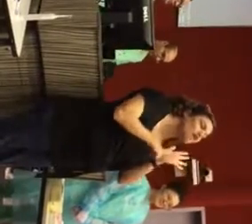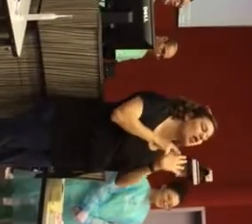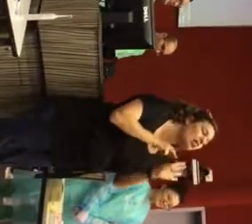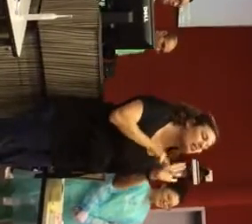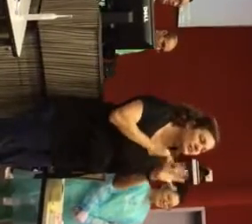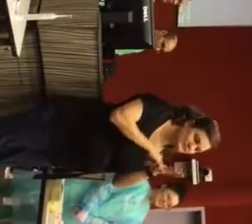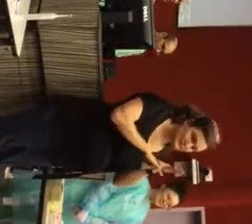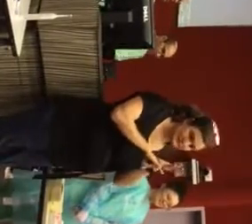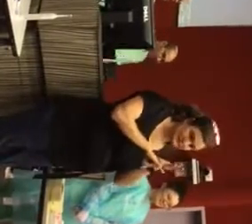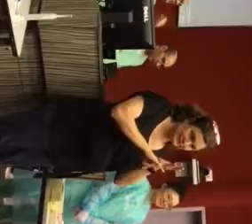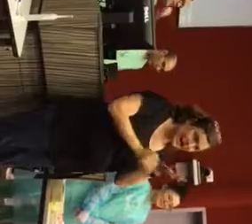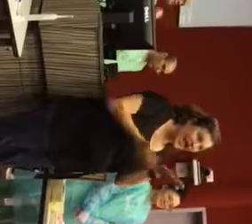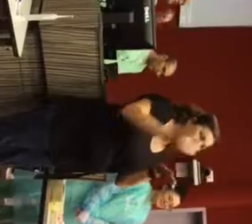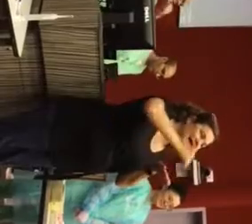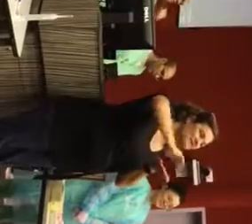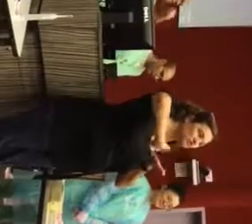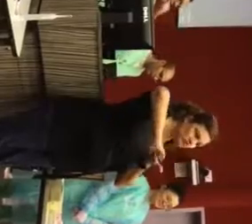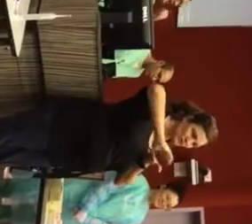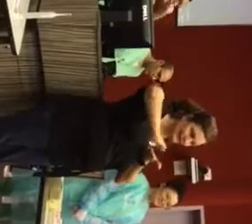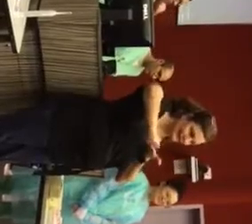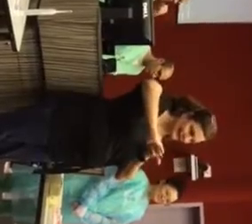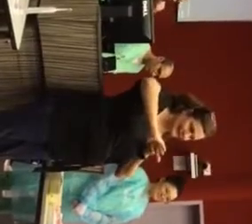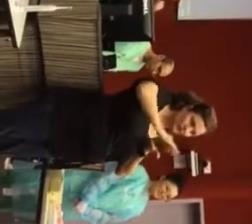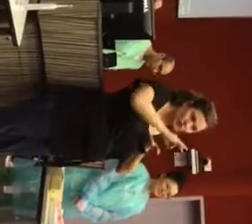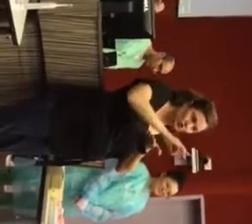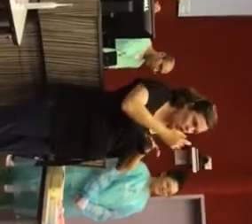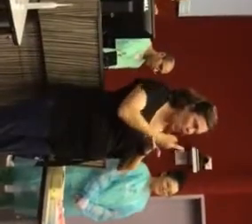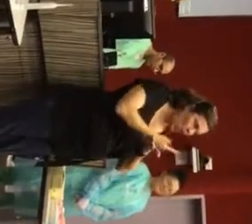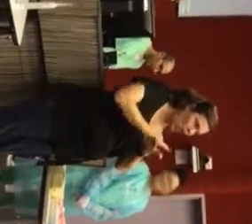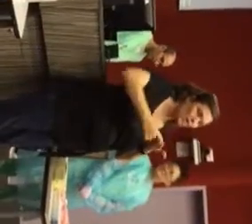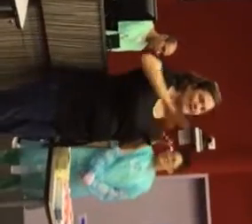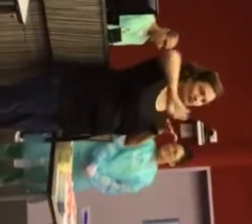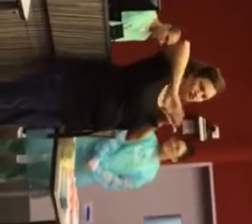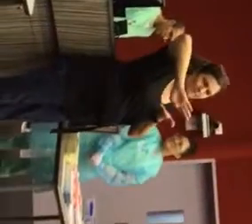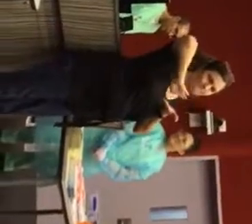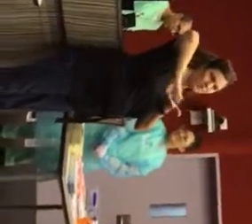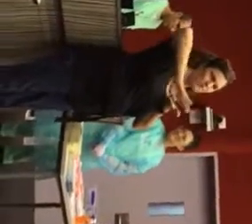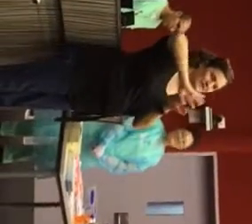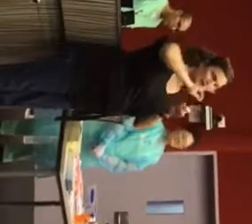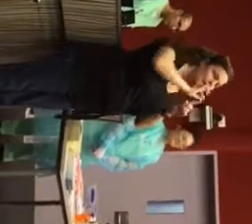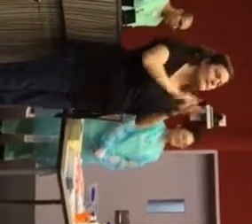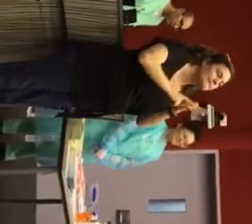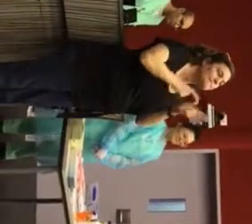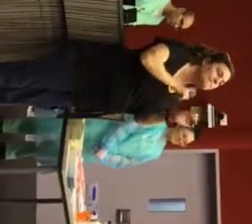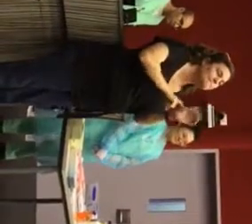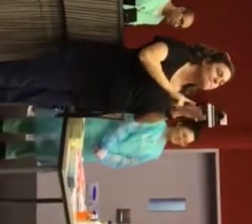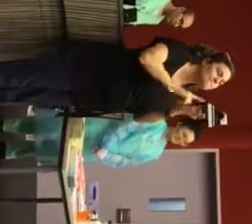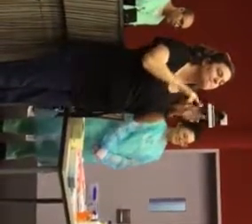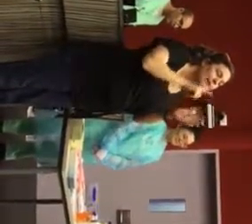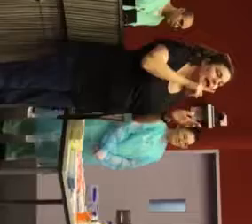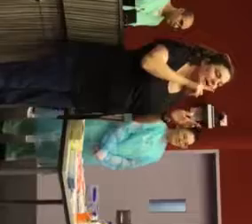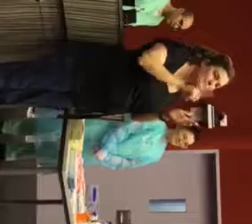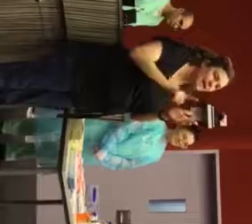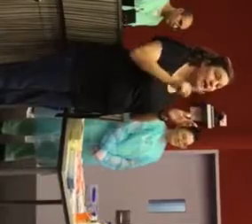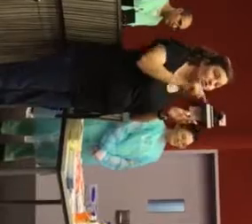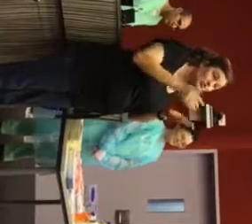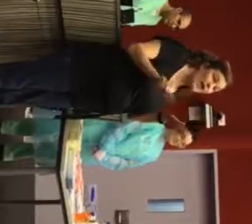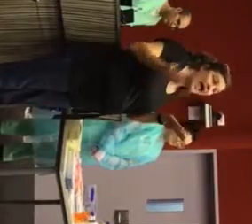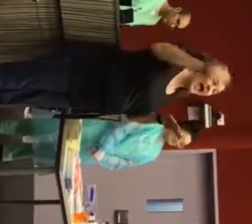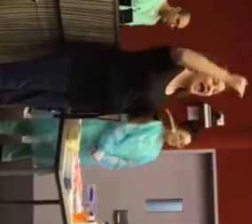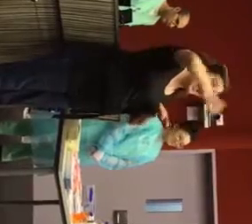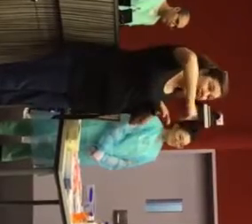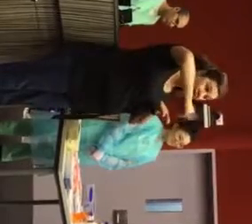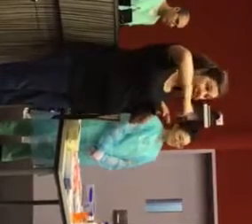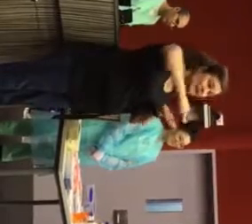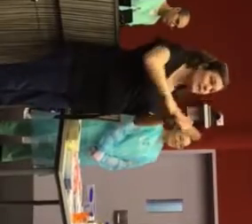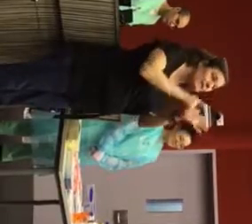to your cleaning. So you're not only doing that physical, mechanical removal of plaque, but you're also reinforcing your teeth with a little bit more,